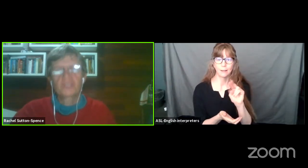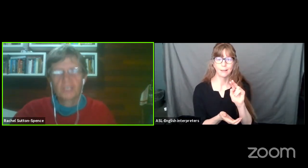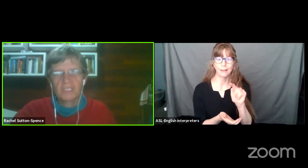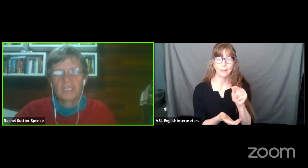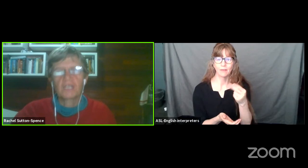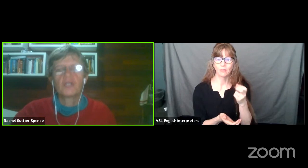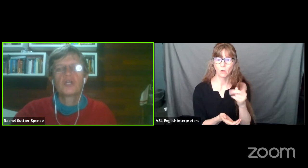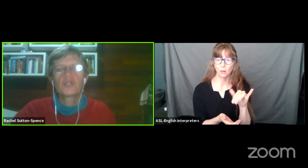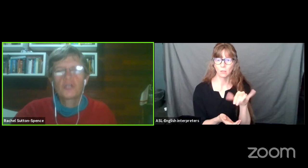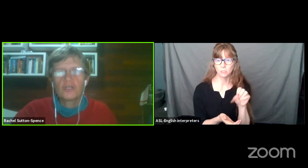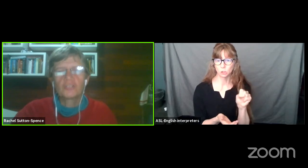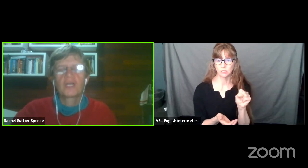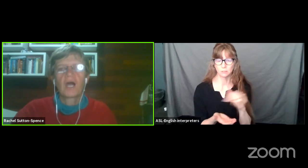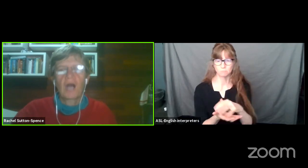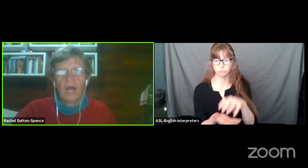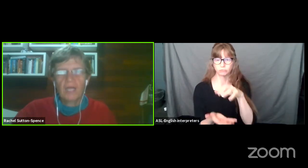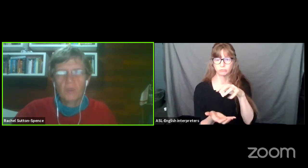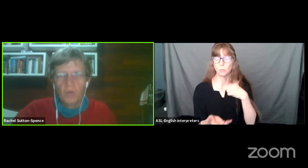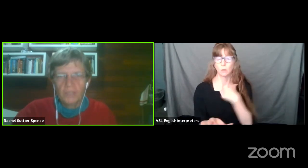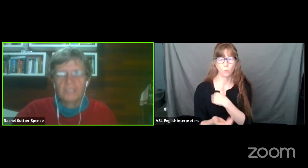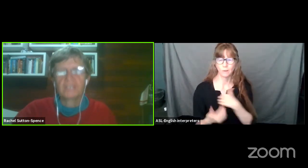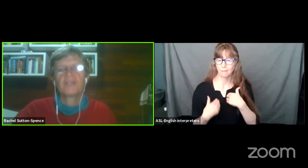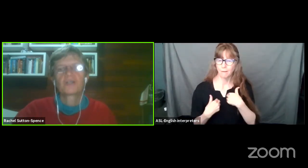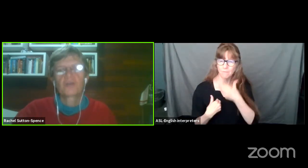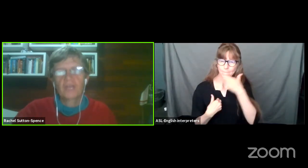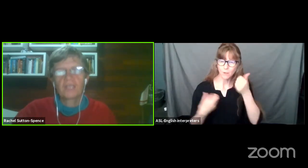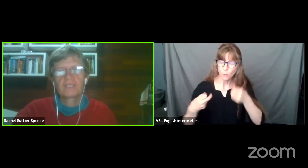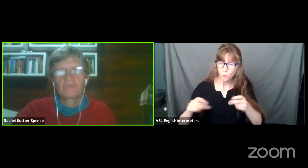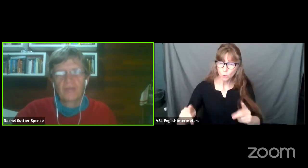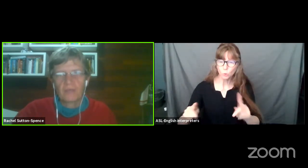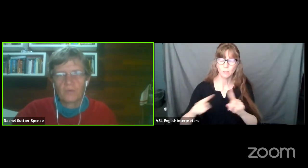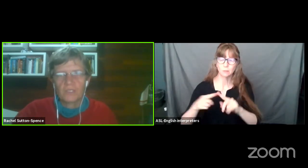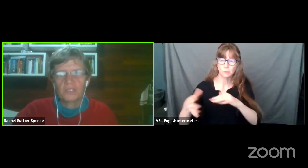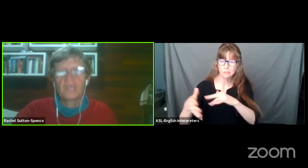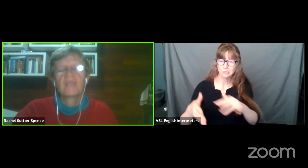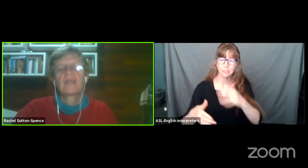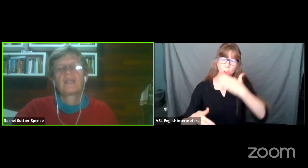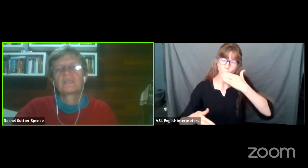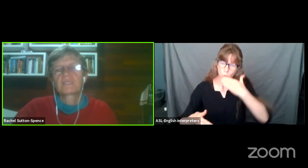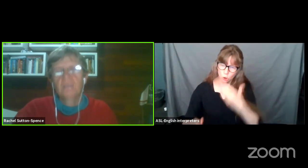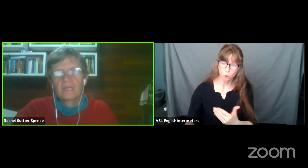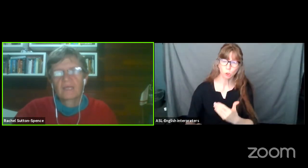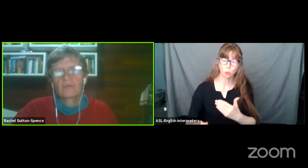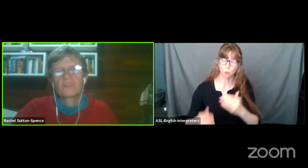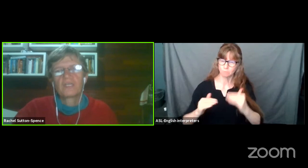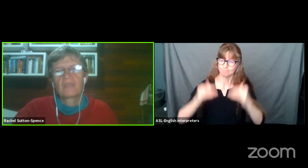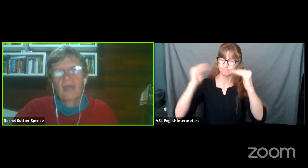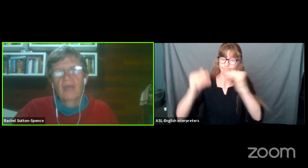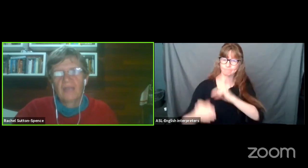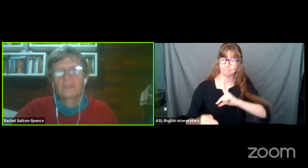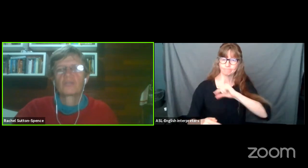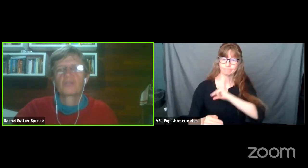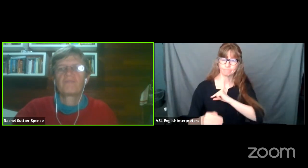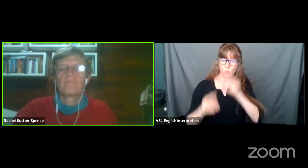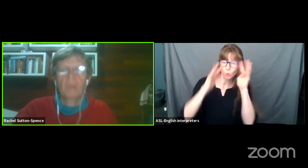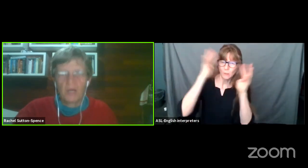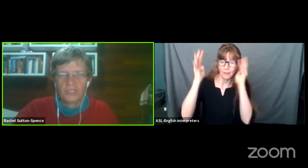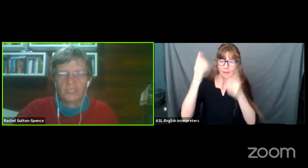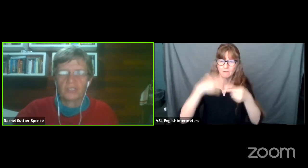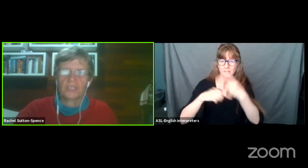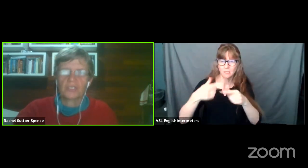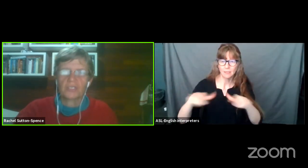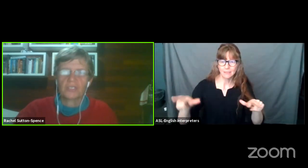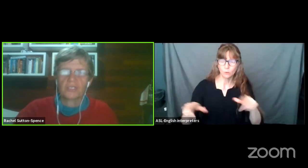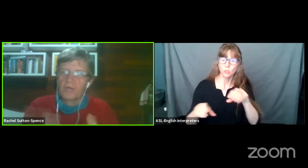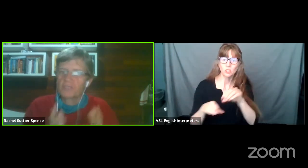of studying good, high quality, creative language, sign language in the hands of